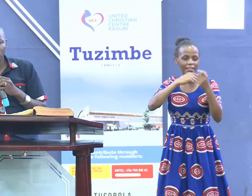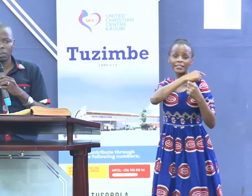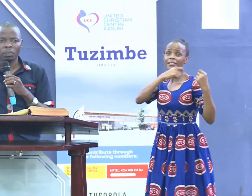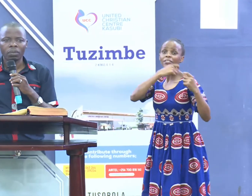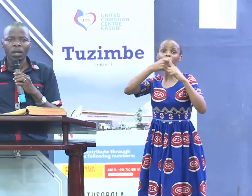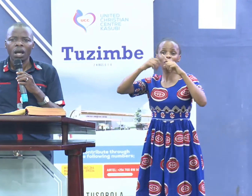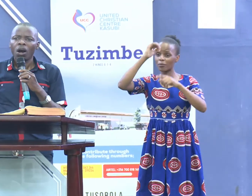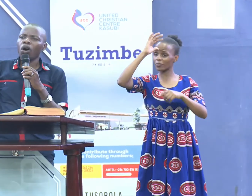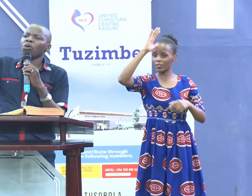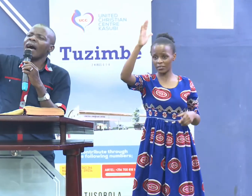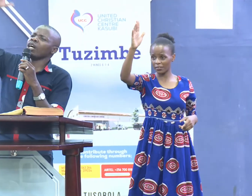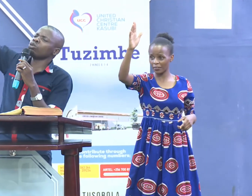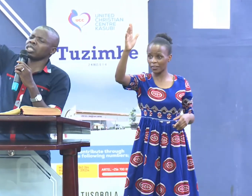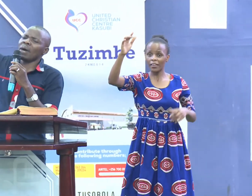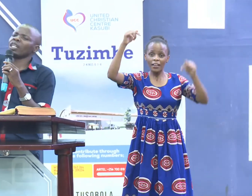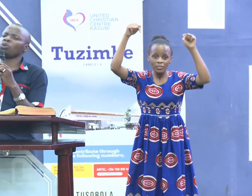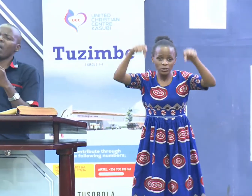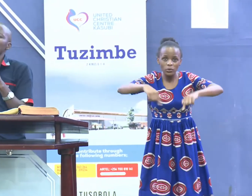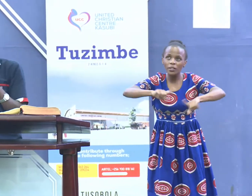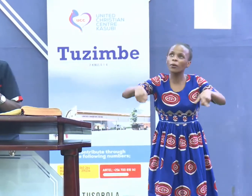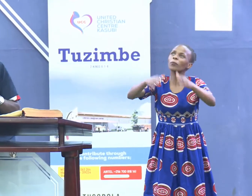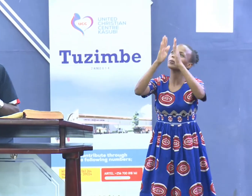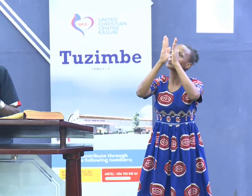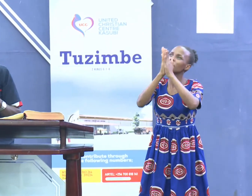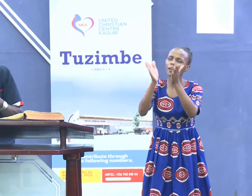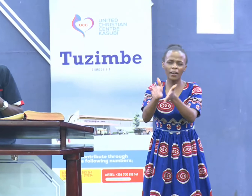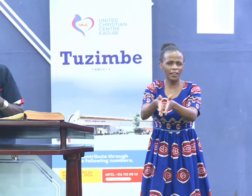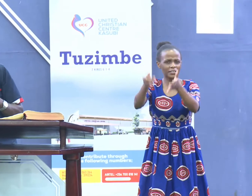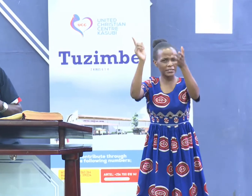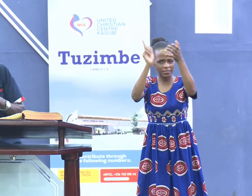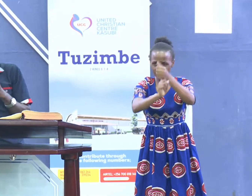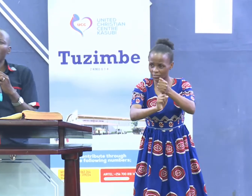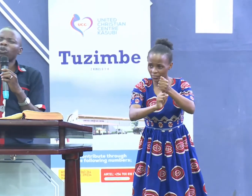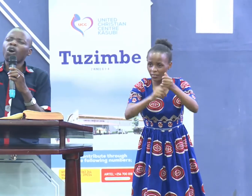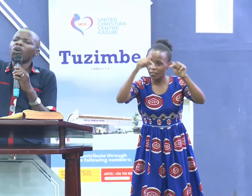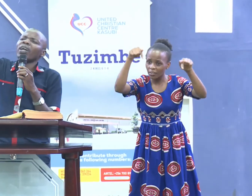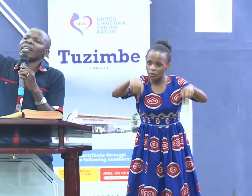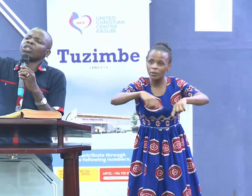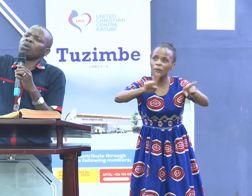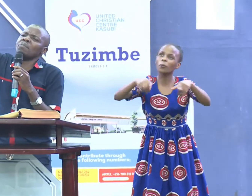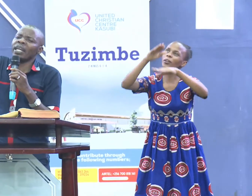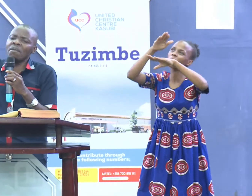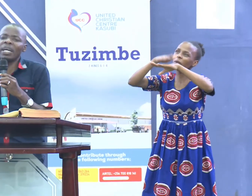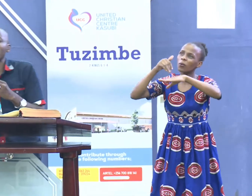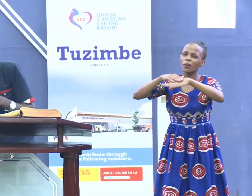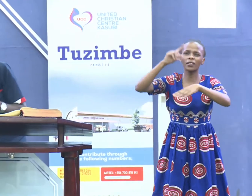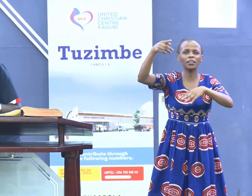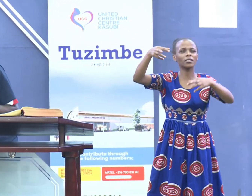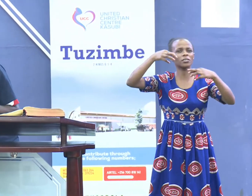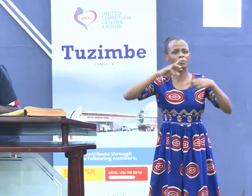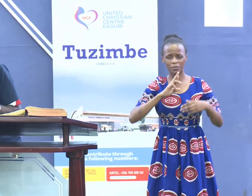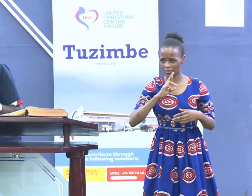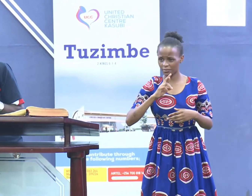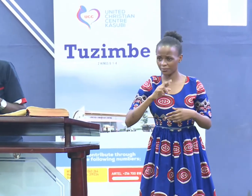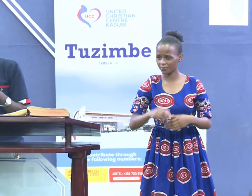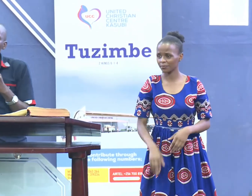we can't get right from the Father. Today we ask and we are given. Today we call upon